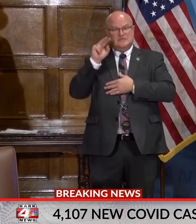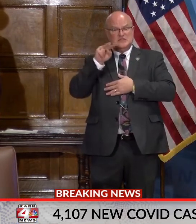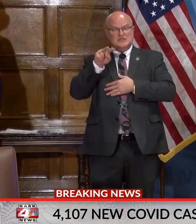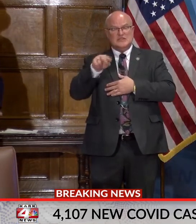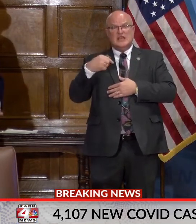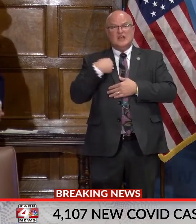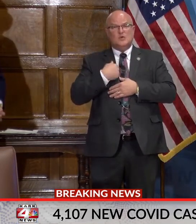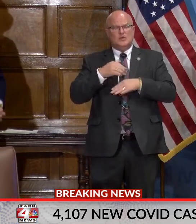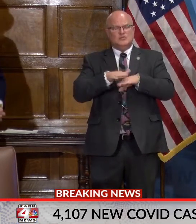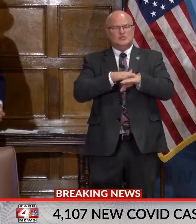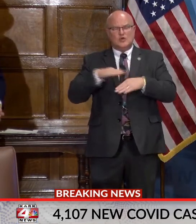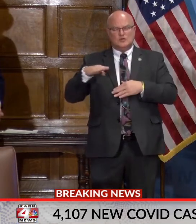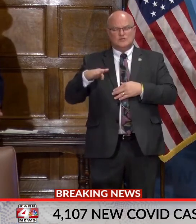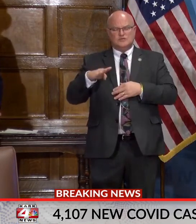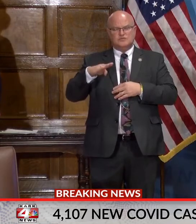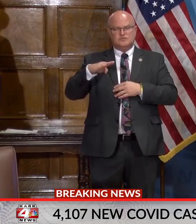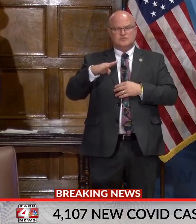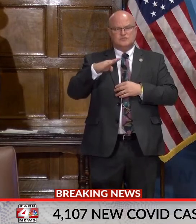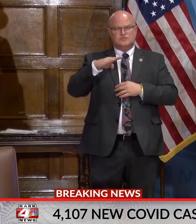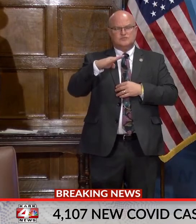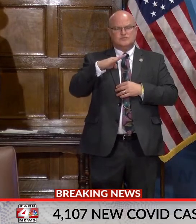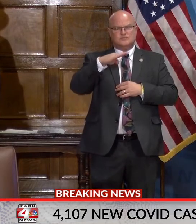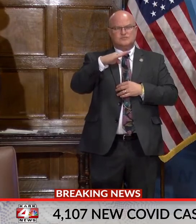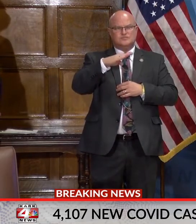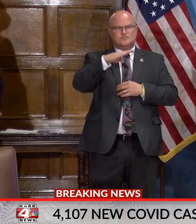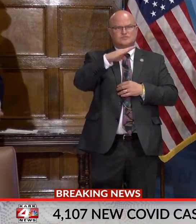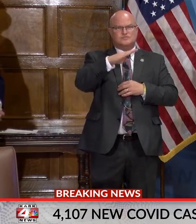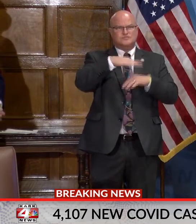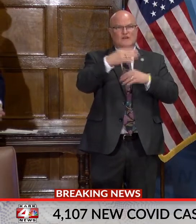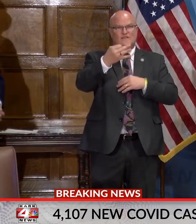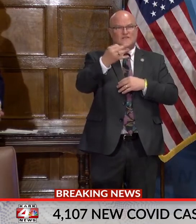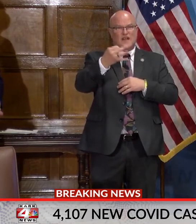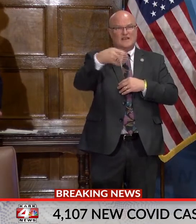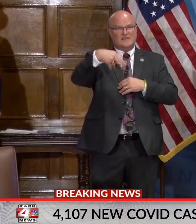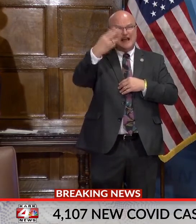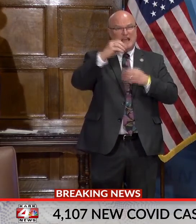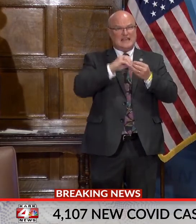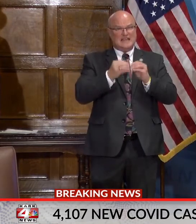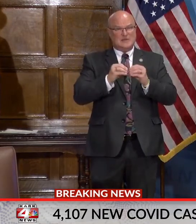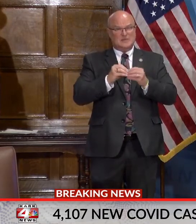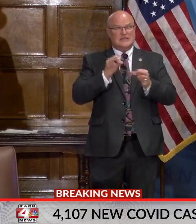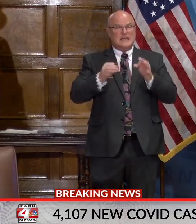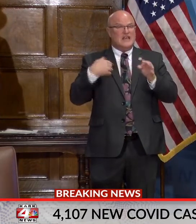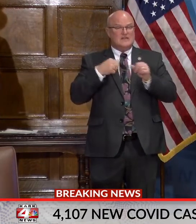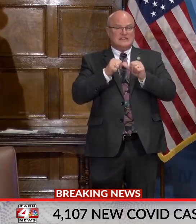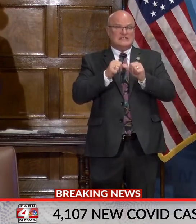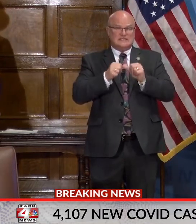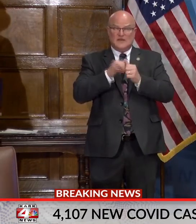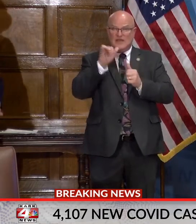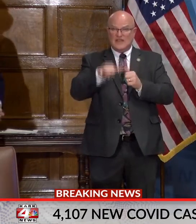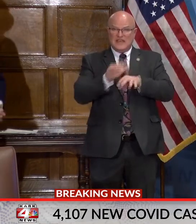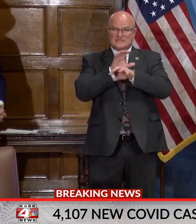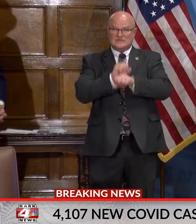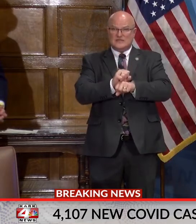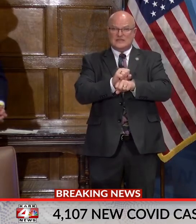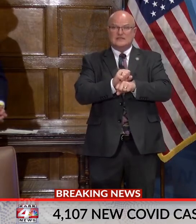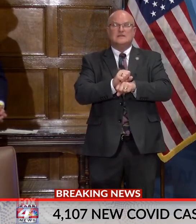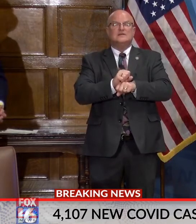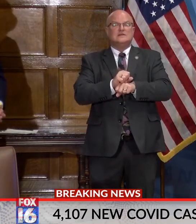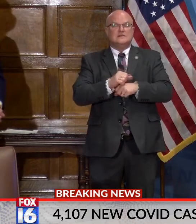that we slowly rise over the week to culminate on a Friday with the high numbers. So if we continue with that trend, we will see